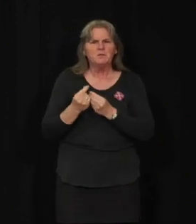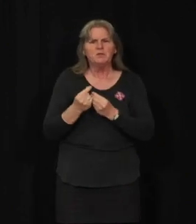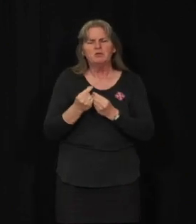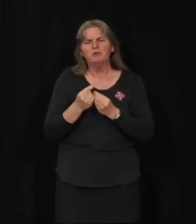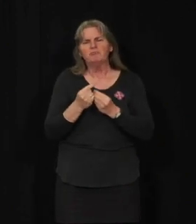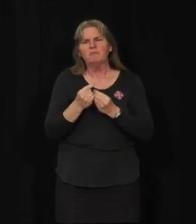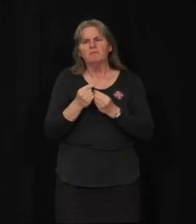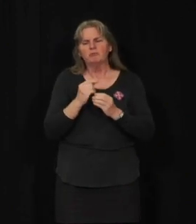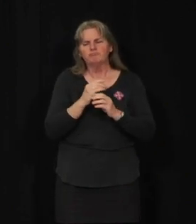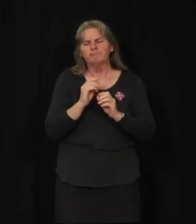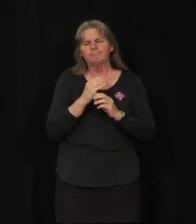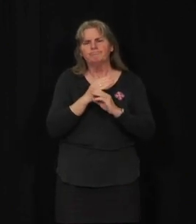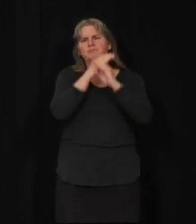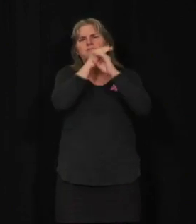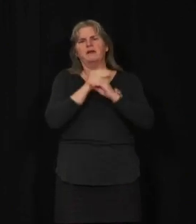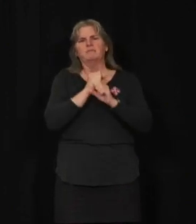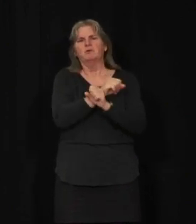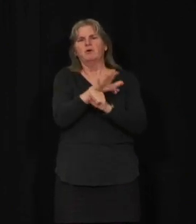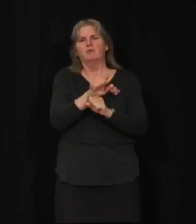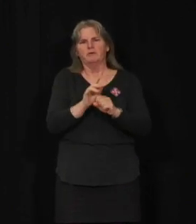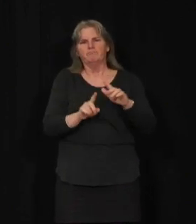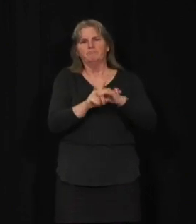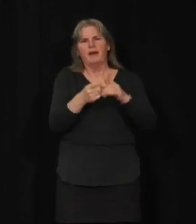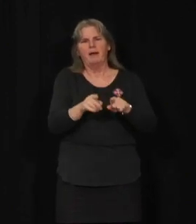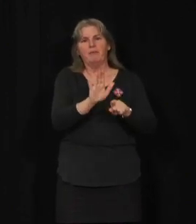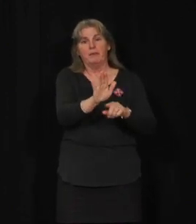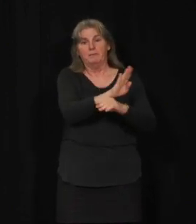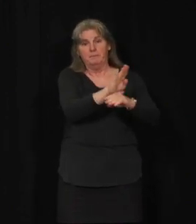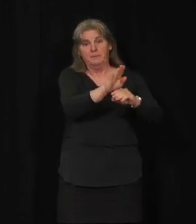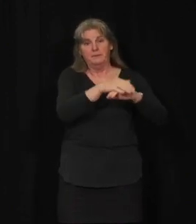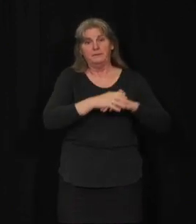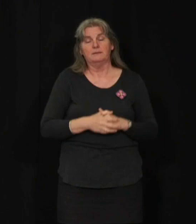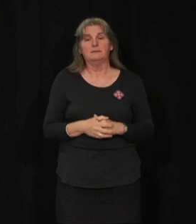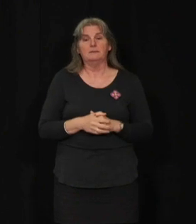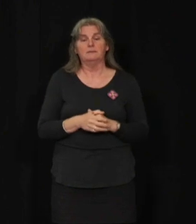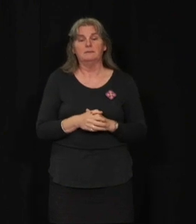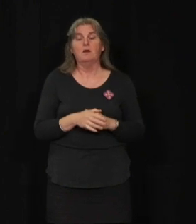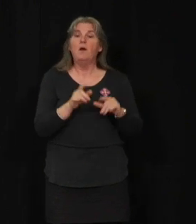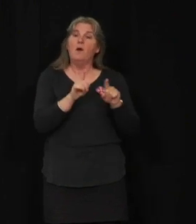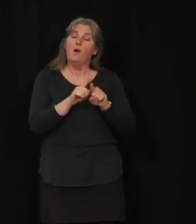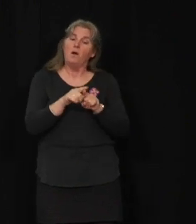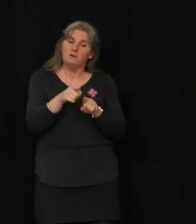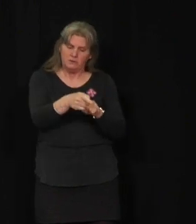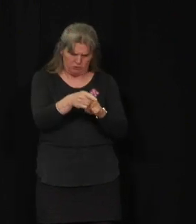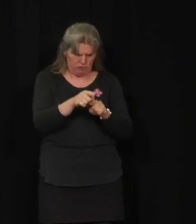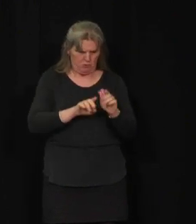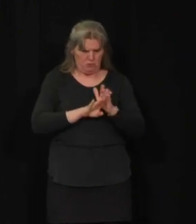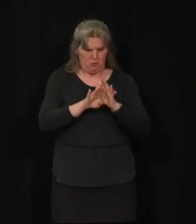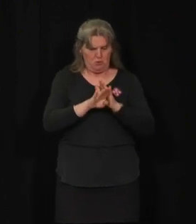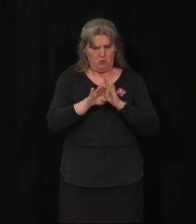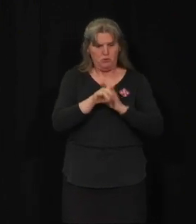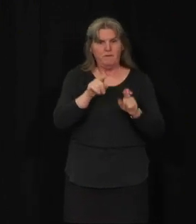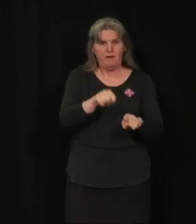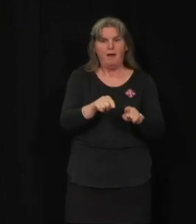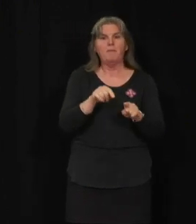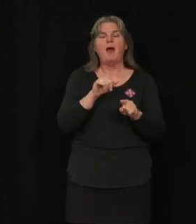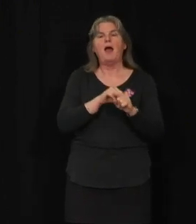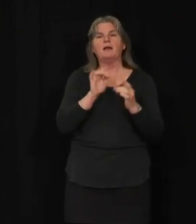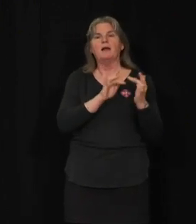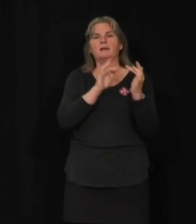related to COVID-19. Businesses currently working on plans can email